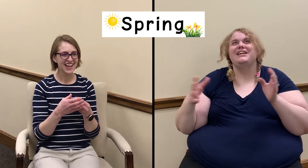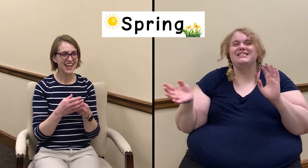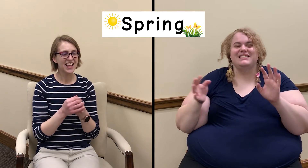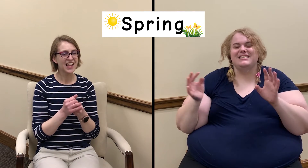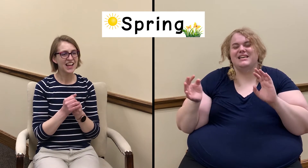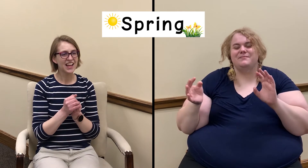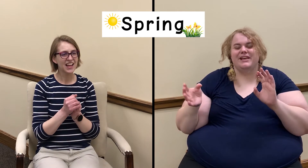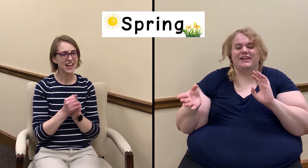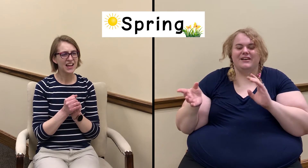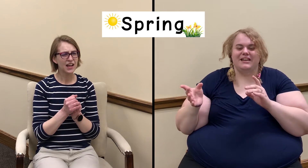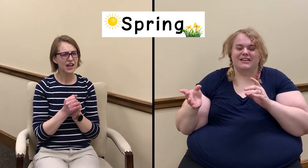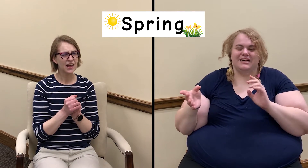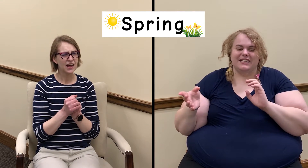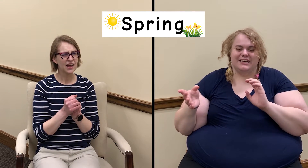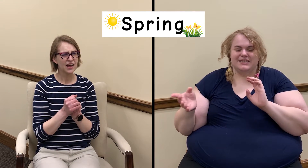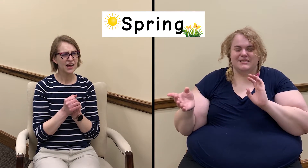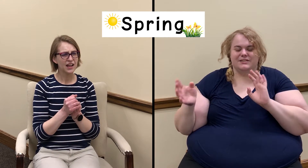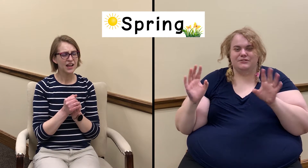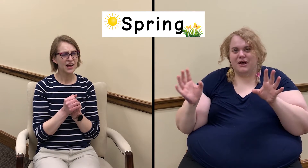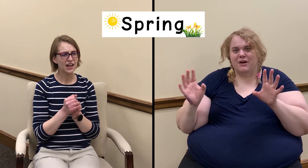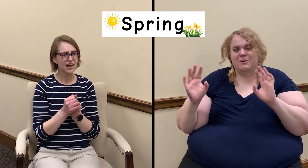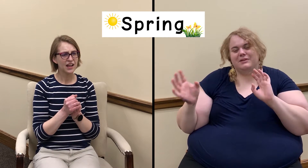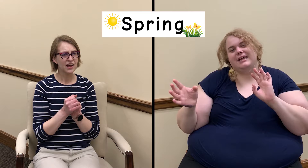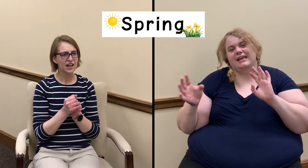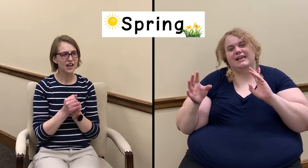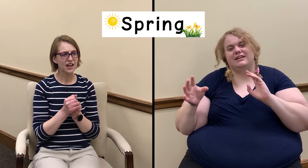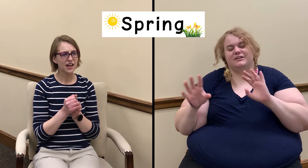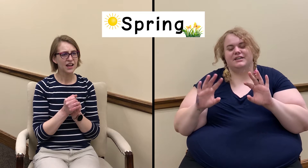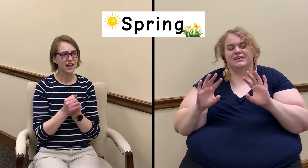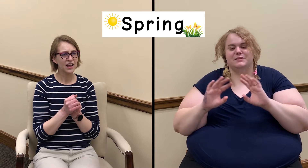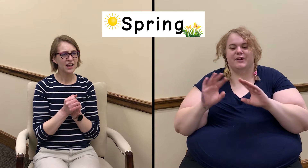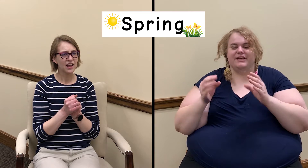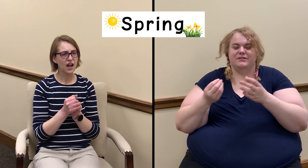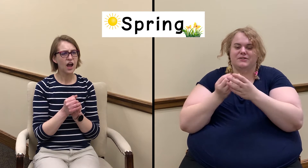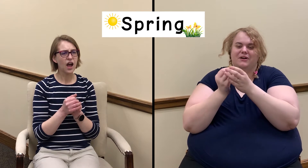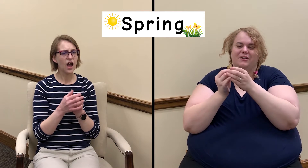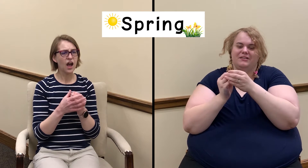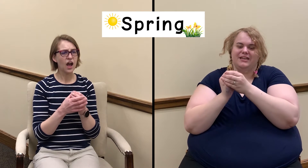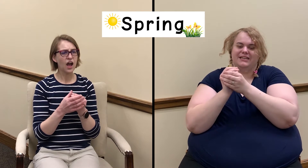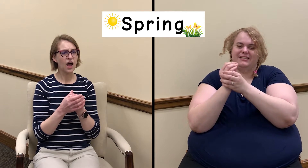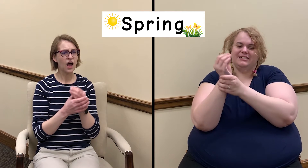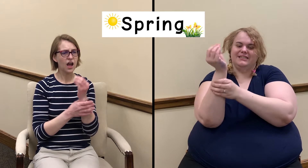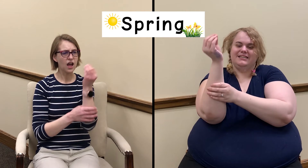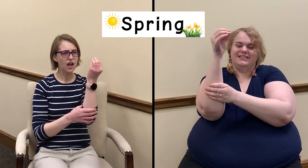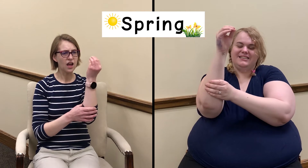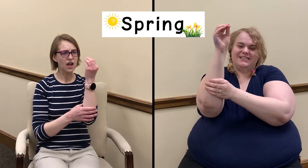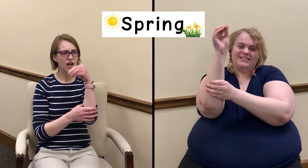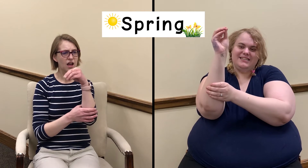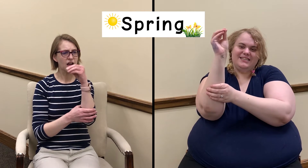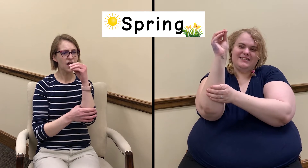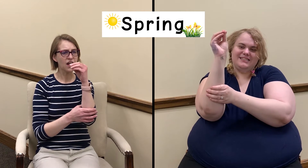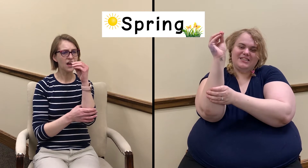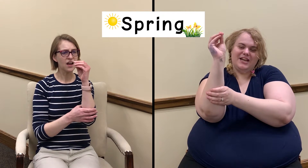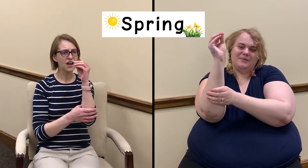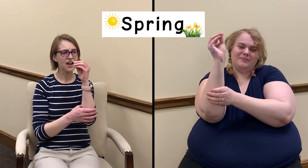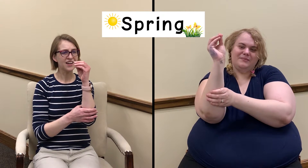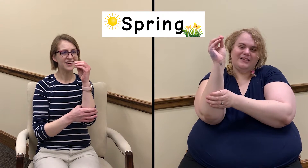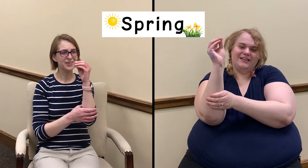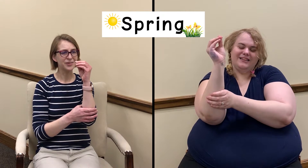it's the same thing. You can either, it's grow, plant, or spring. Those are all the shape. Oh. Like